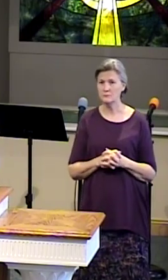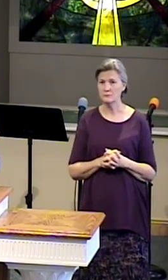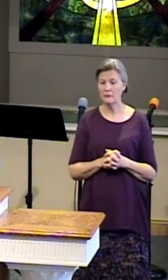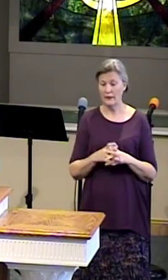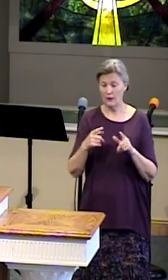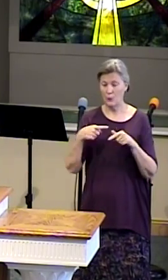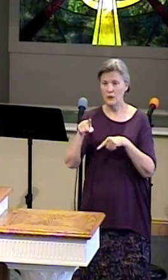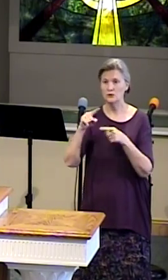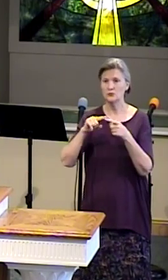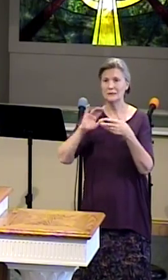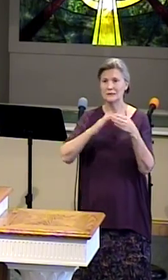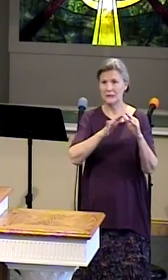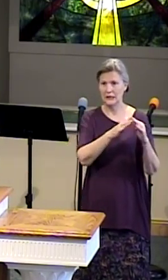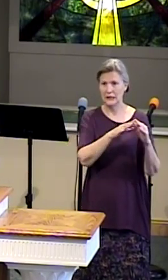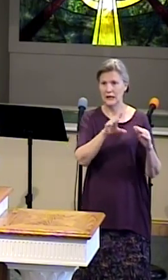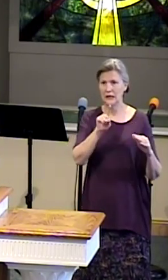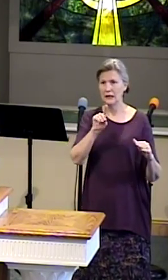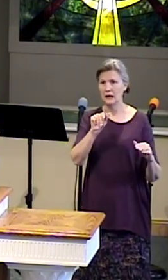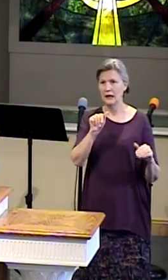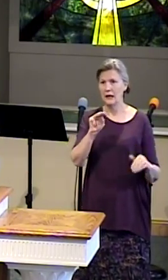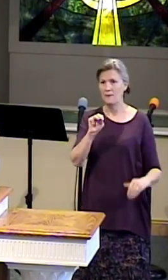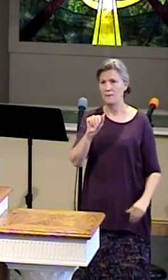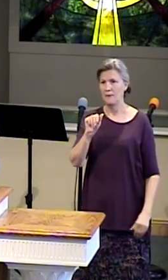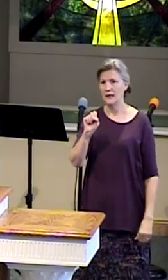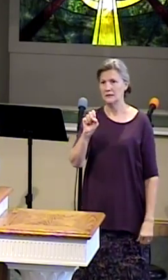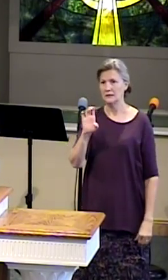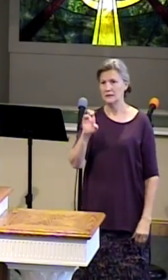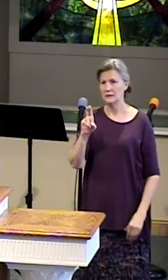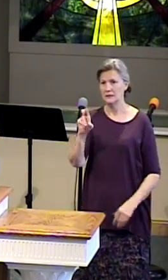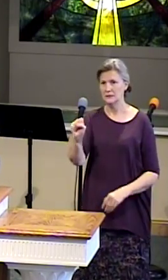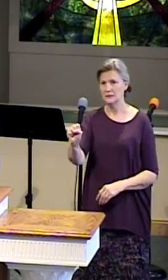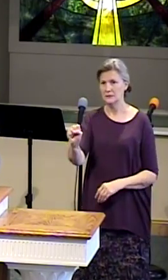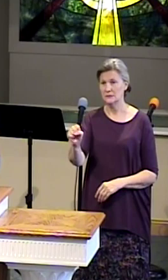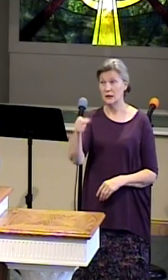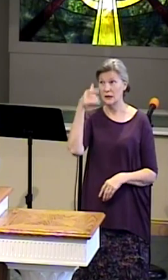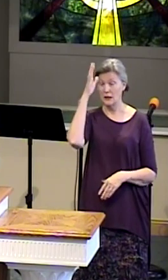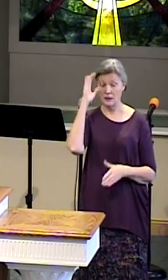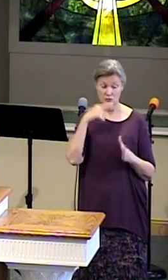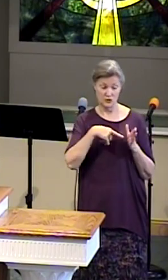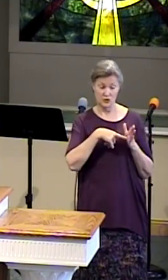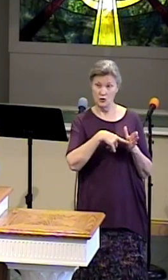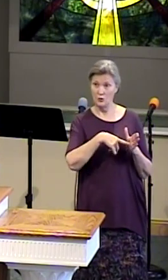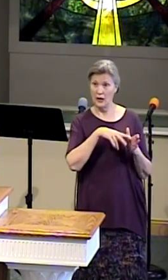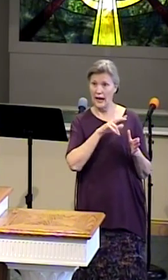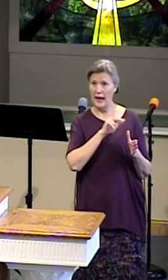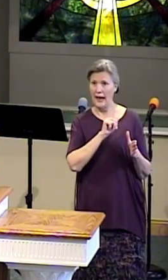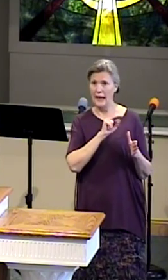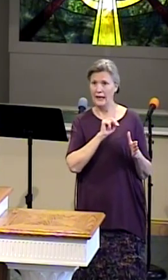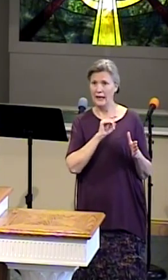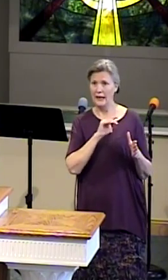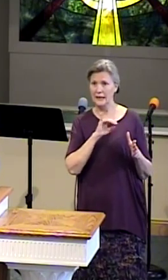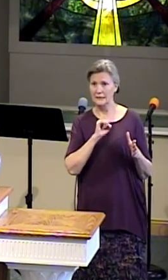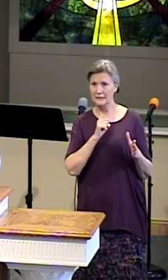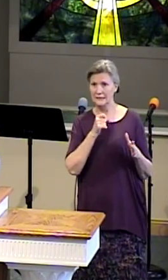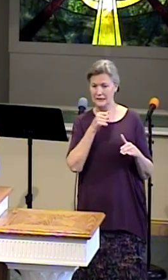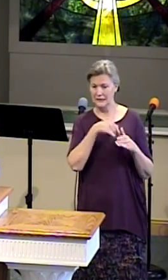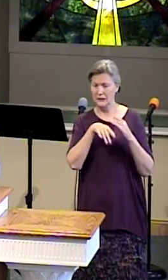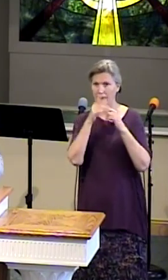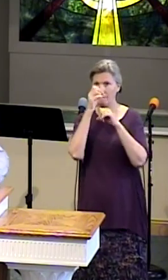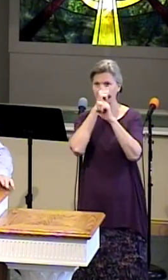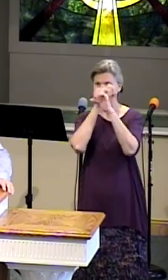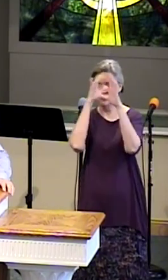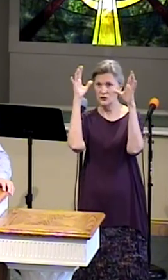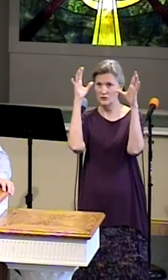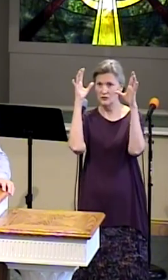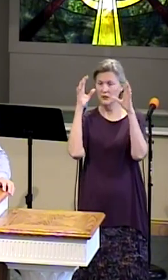went to Damascus. God showed Ananias in a vision. He said, I'm here, Lord. The Lord said, get up